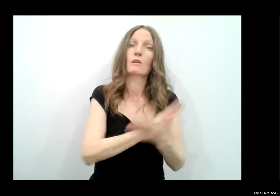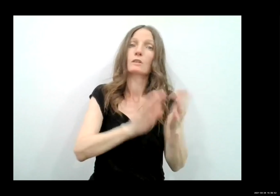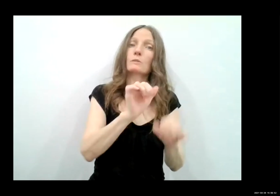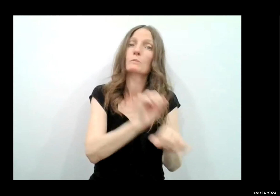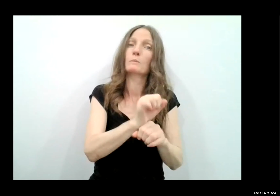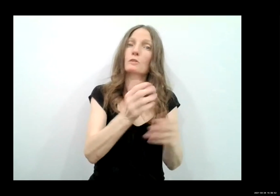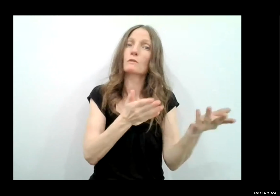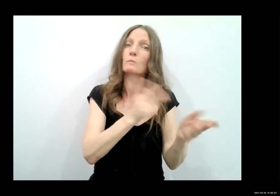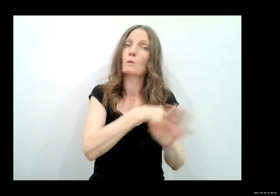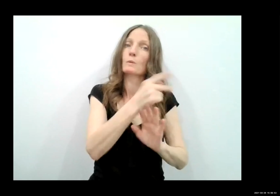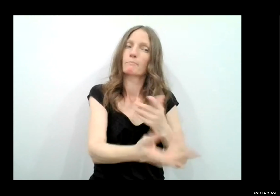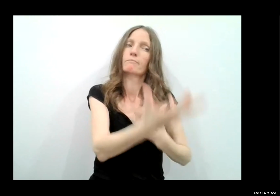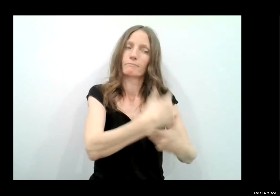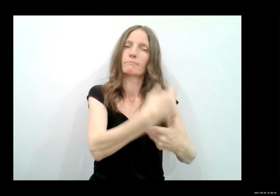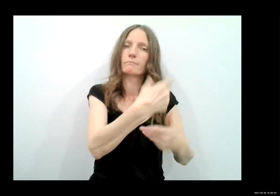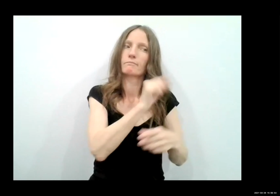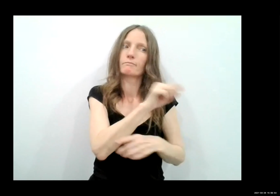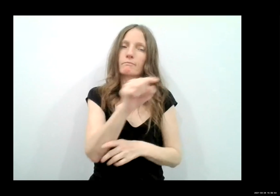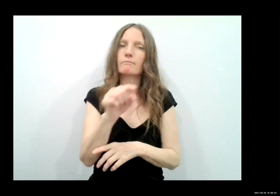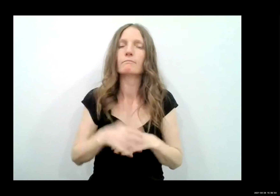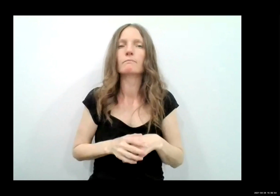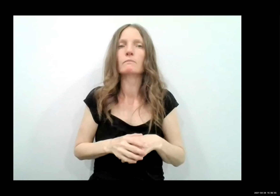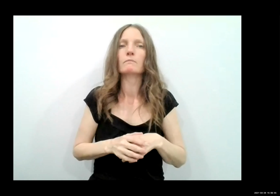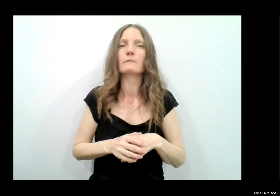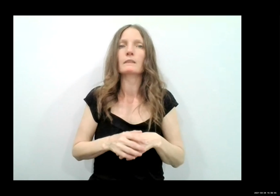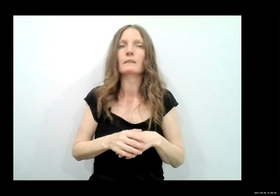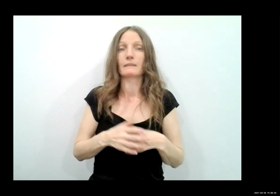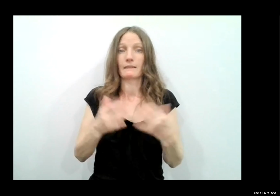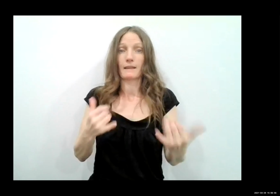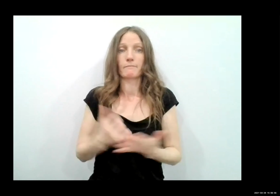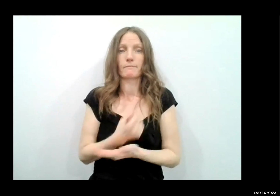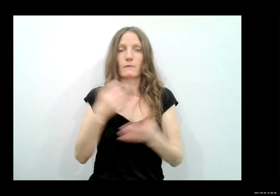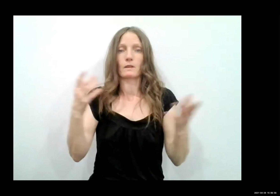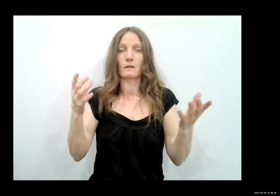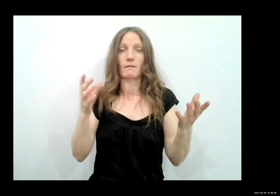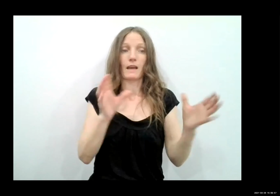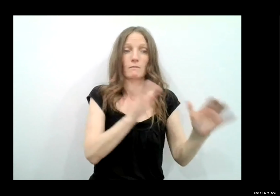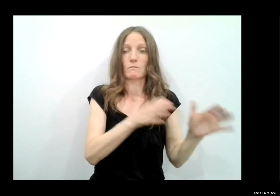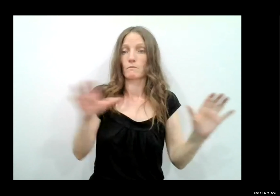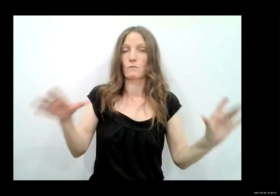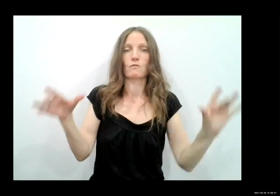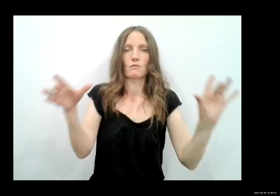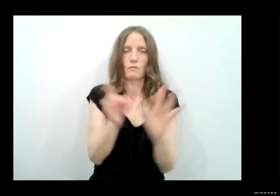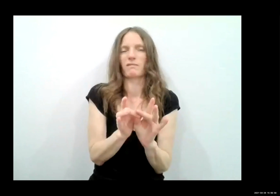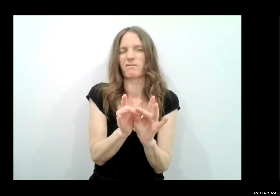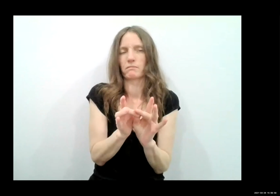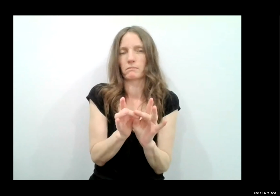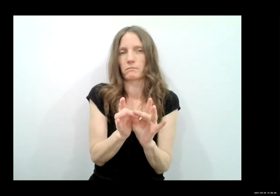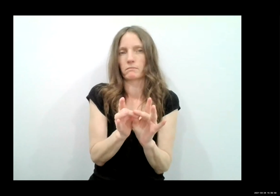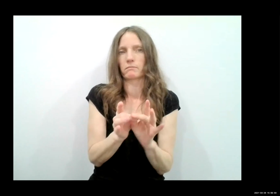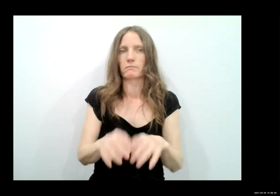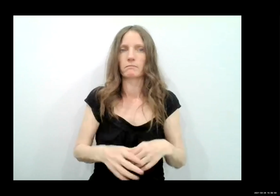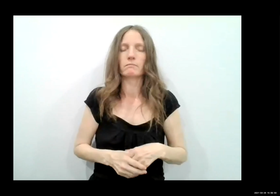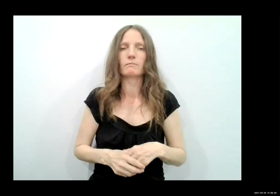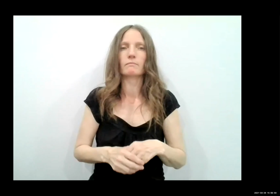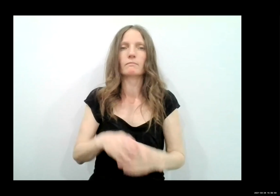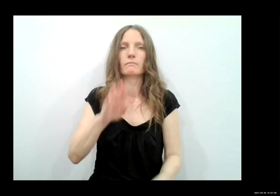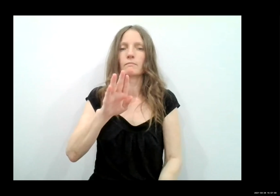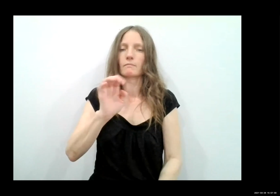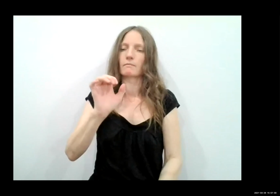services programs. So we decided to do a joint session today because the information and presentation on the